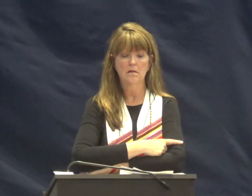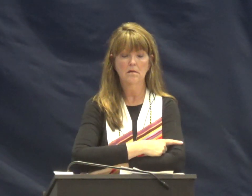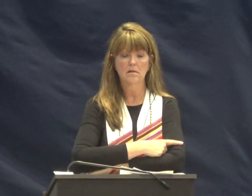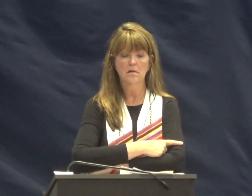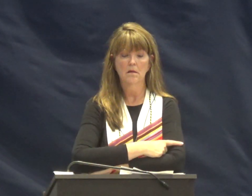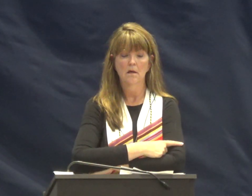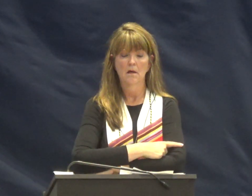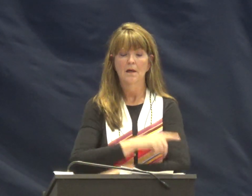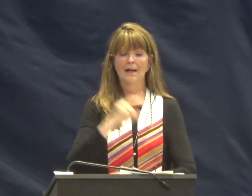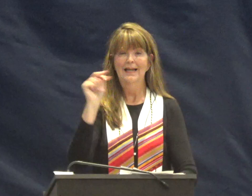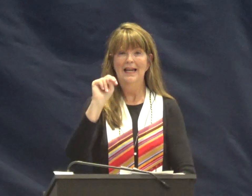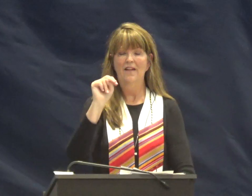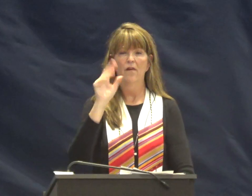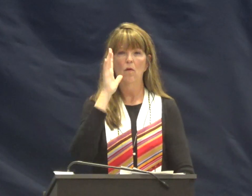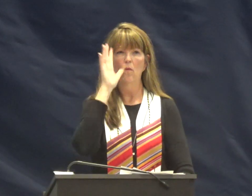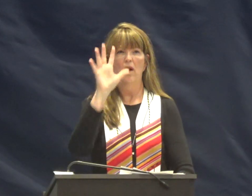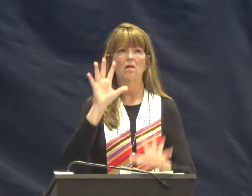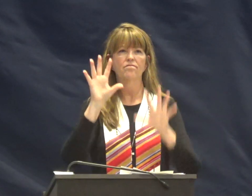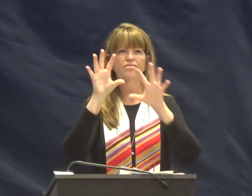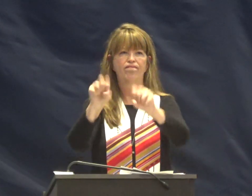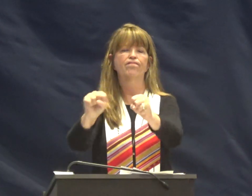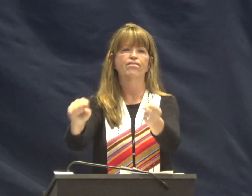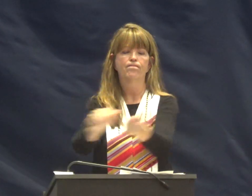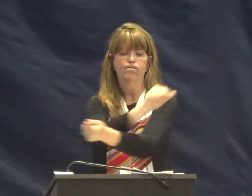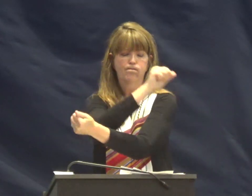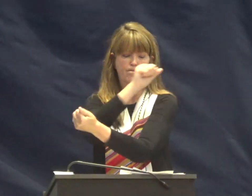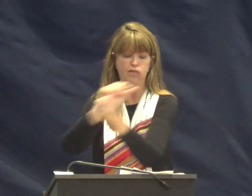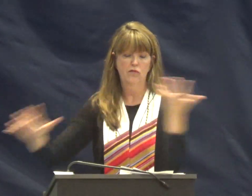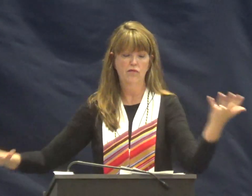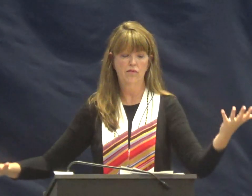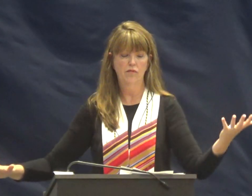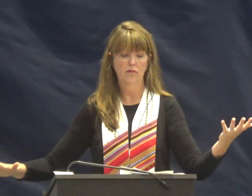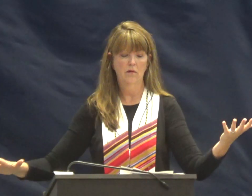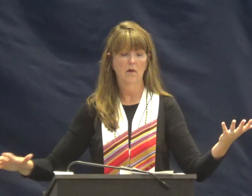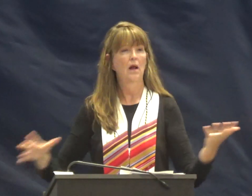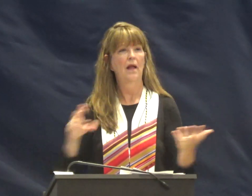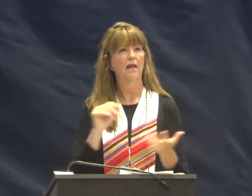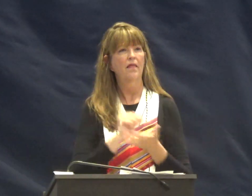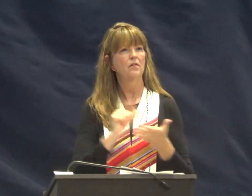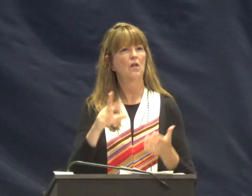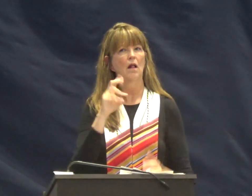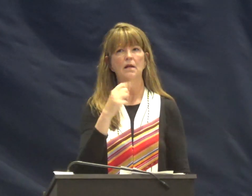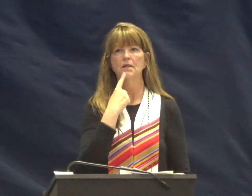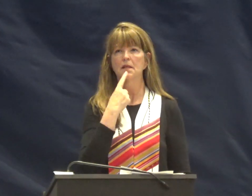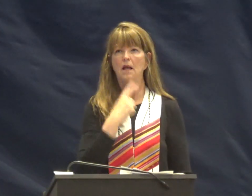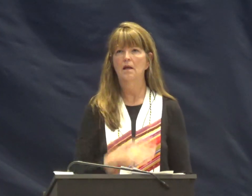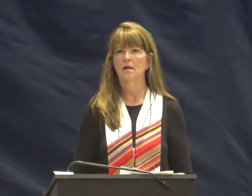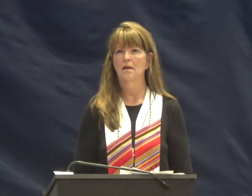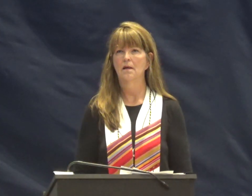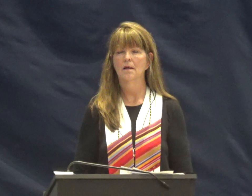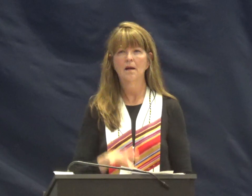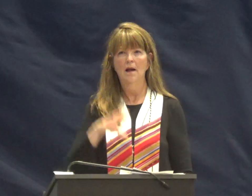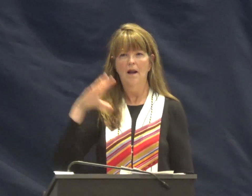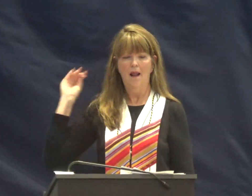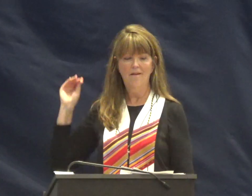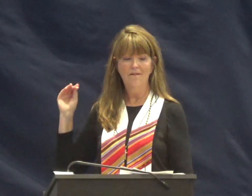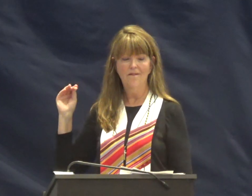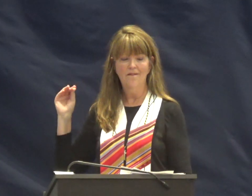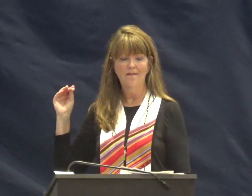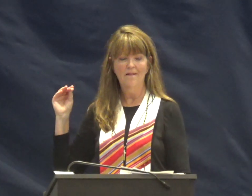in 40 days, Nineveh would be overtaken and destroyed. And that's all he said. Then